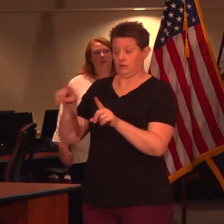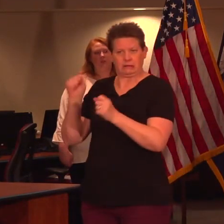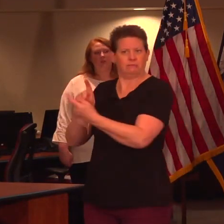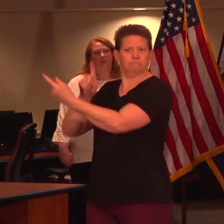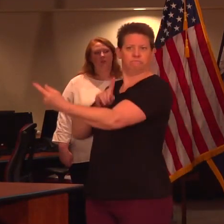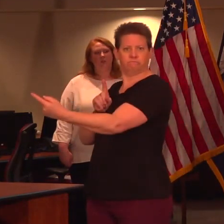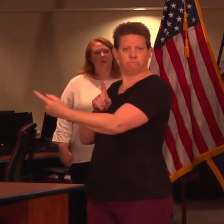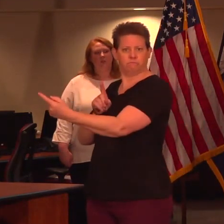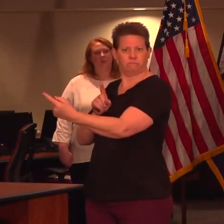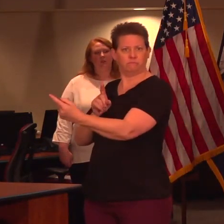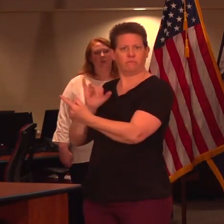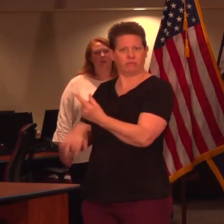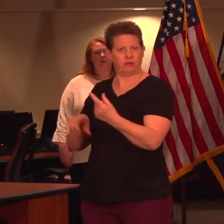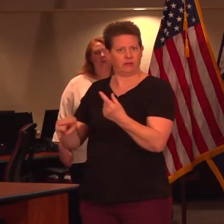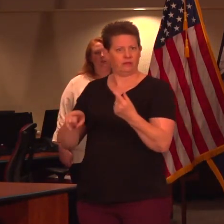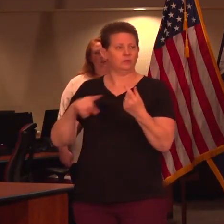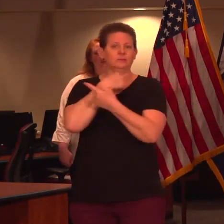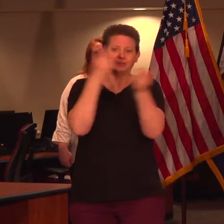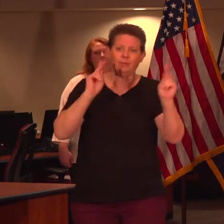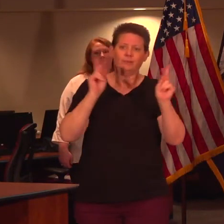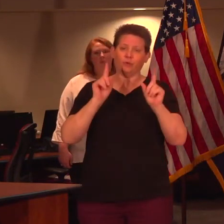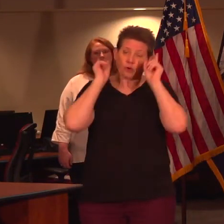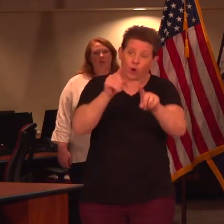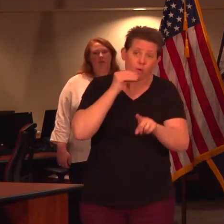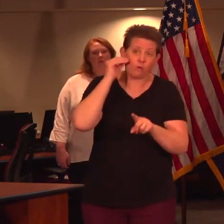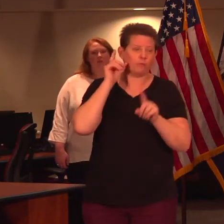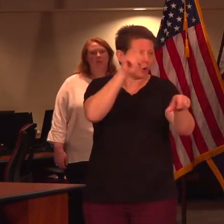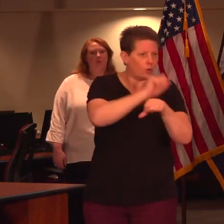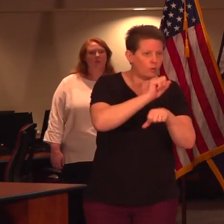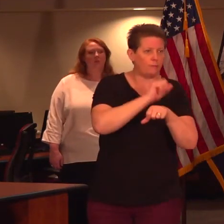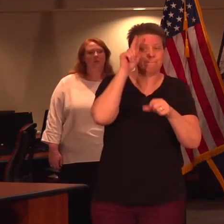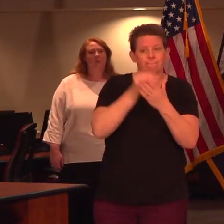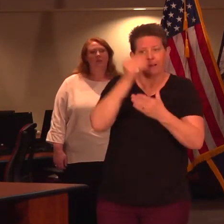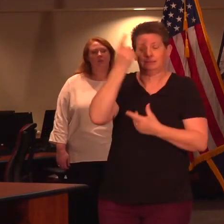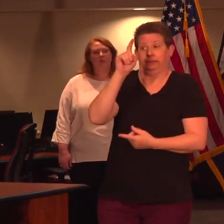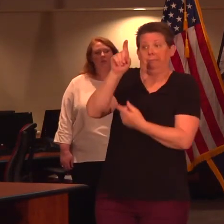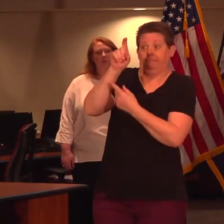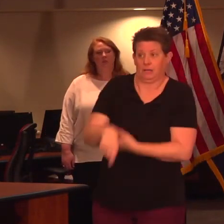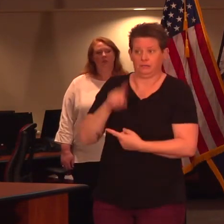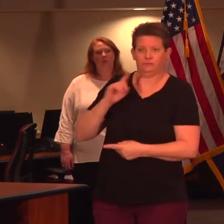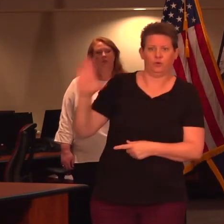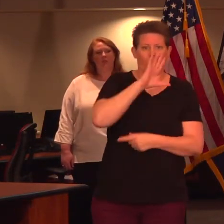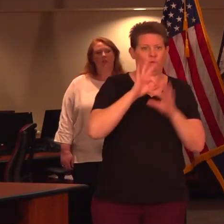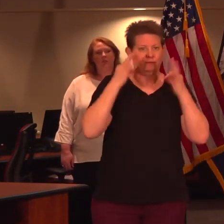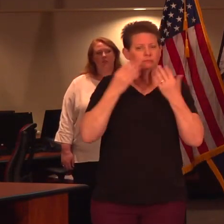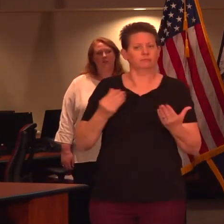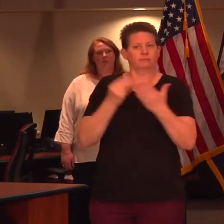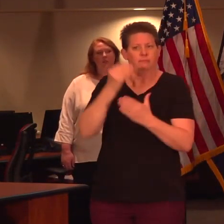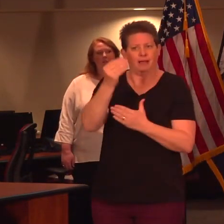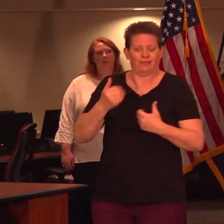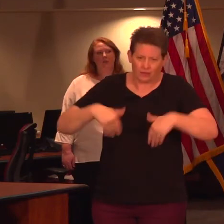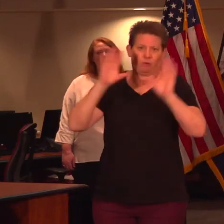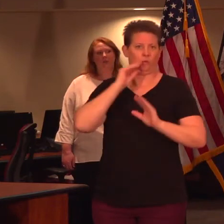everything else. Tell people to go home, go to work, go home. If you got to buy something necessary for your family, go ahead and then go